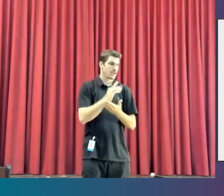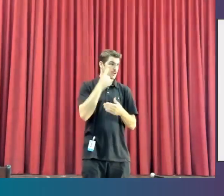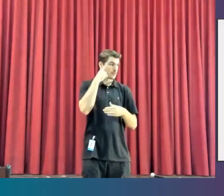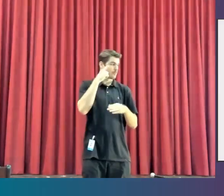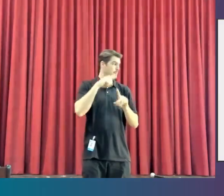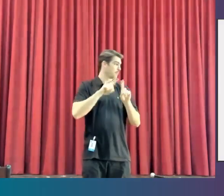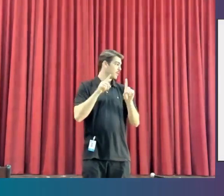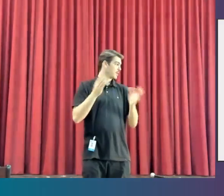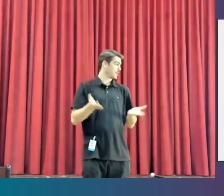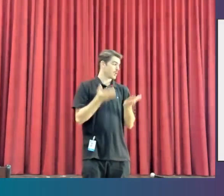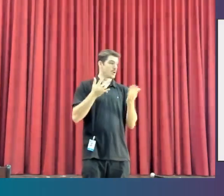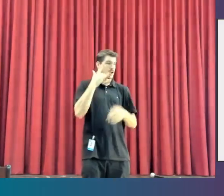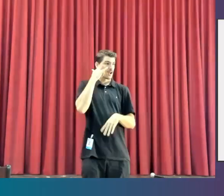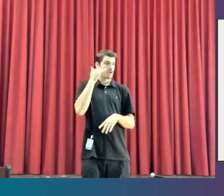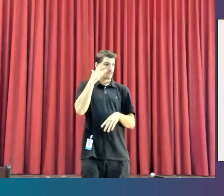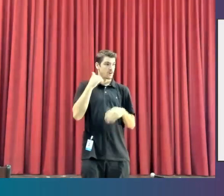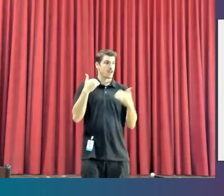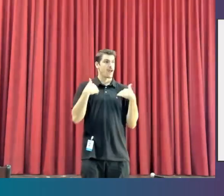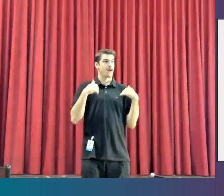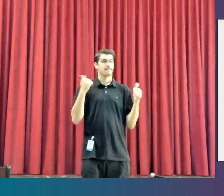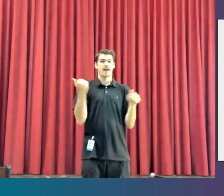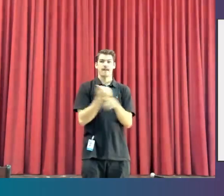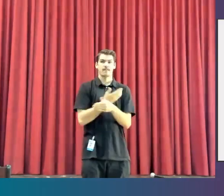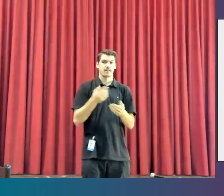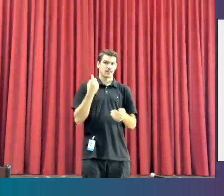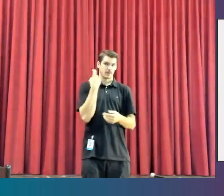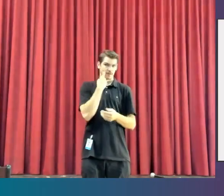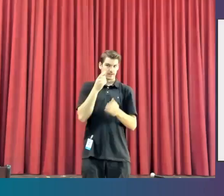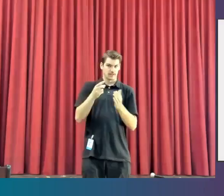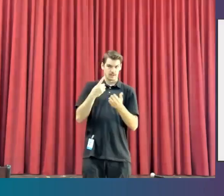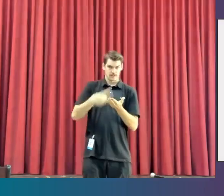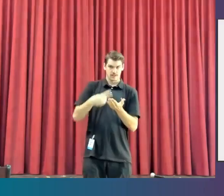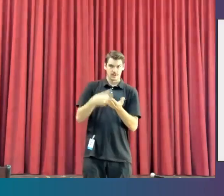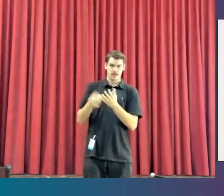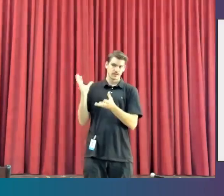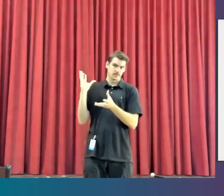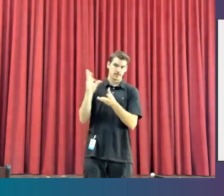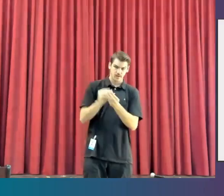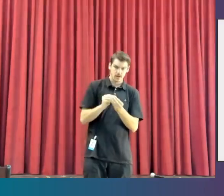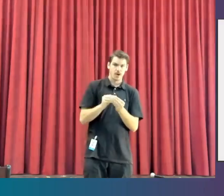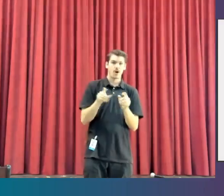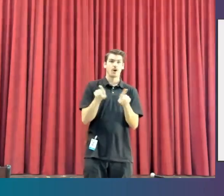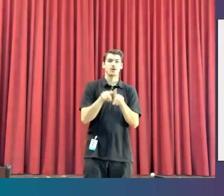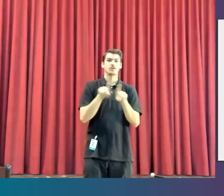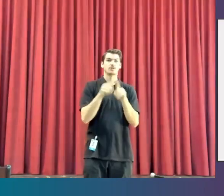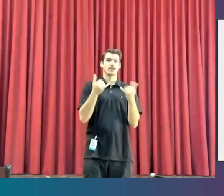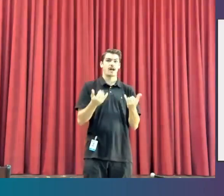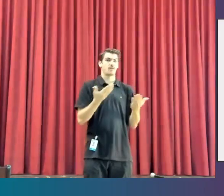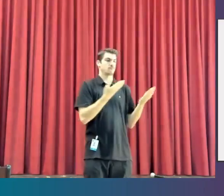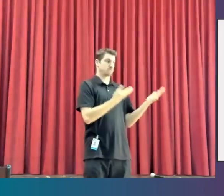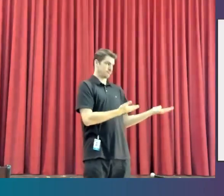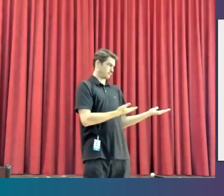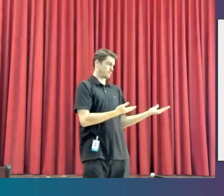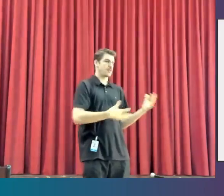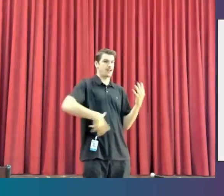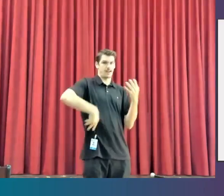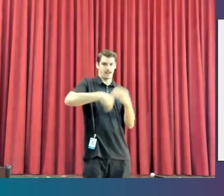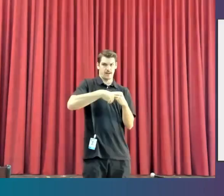we have everything that we've talked about so far, in addition to what we have on the screen here.